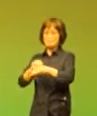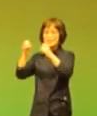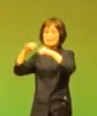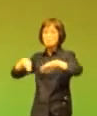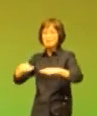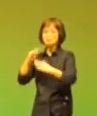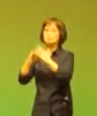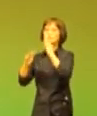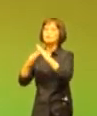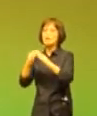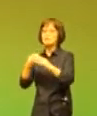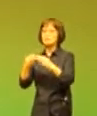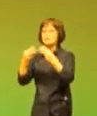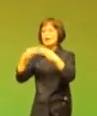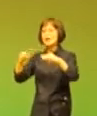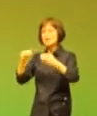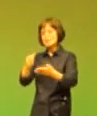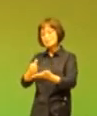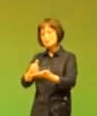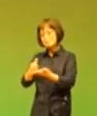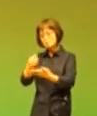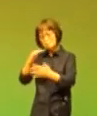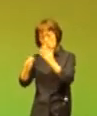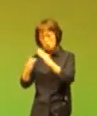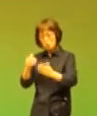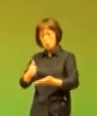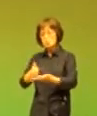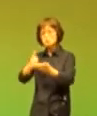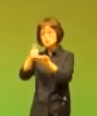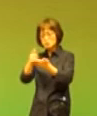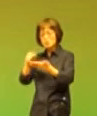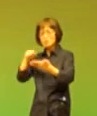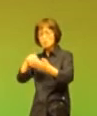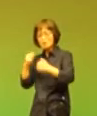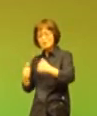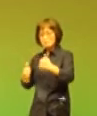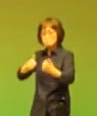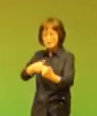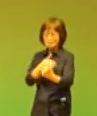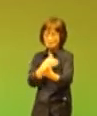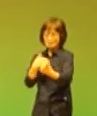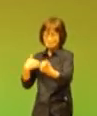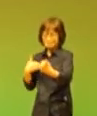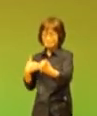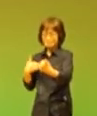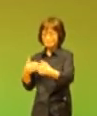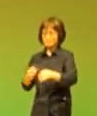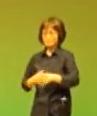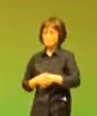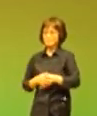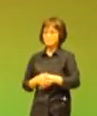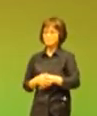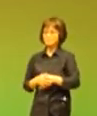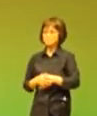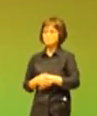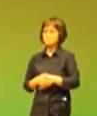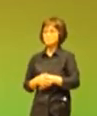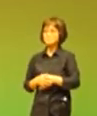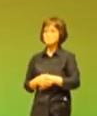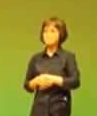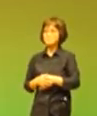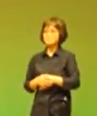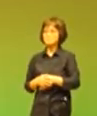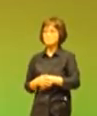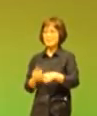be overcome by the nonviolence of humanity. Albert Einstein, the great scientist